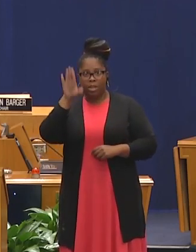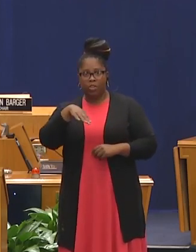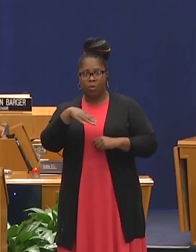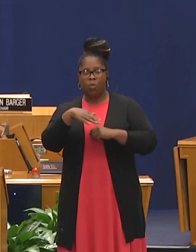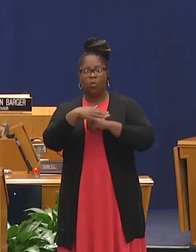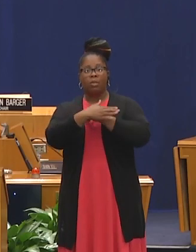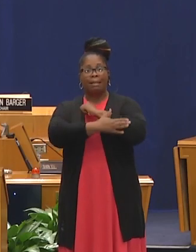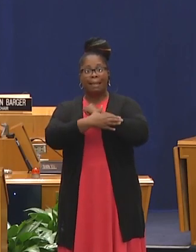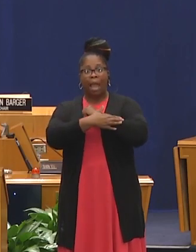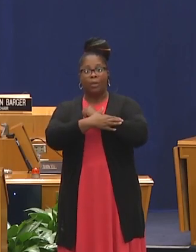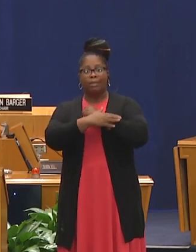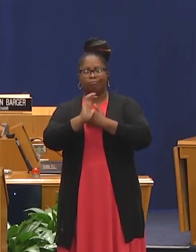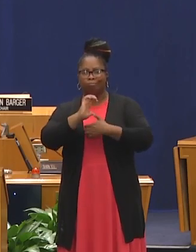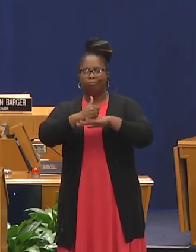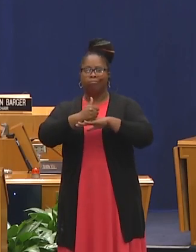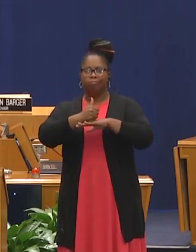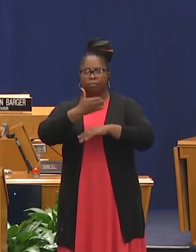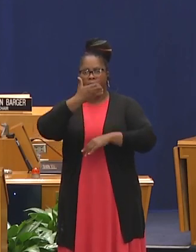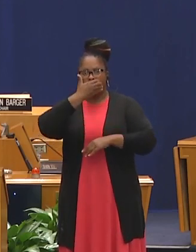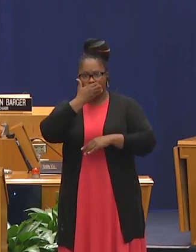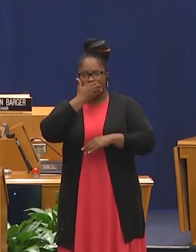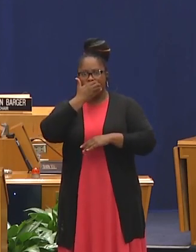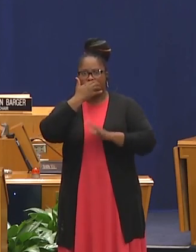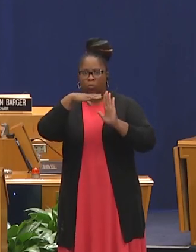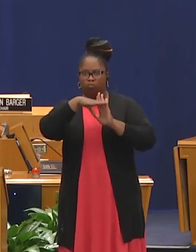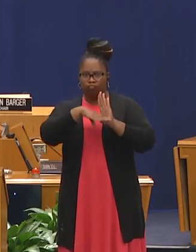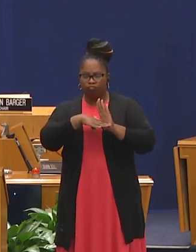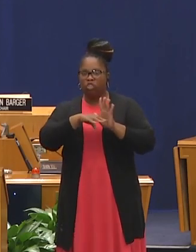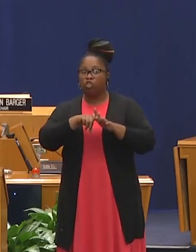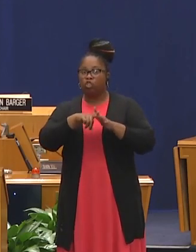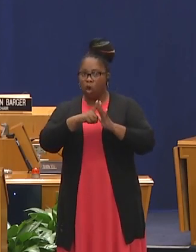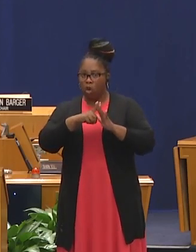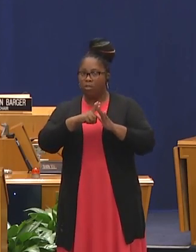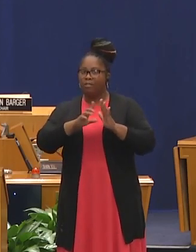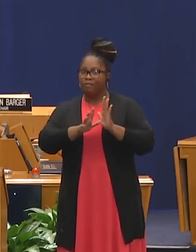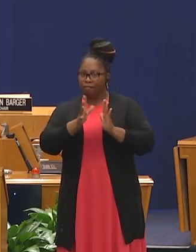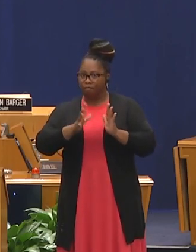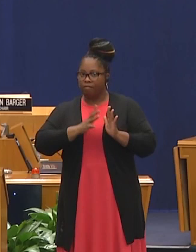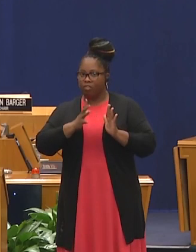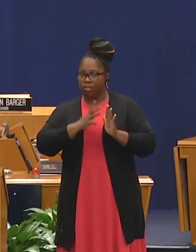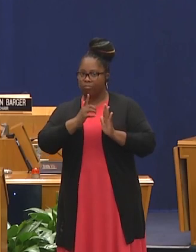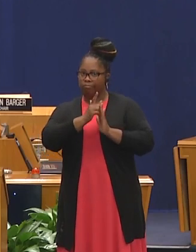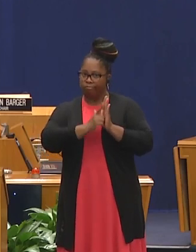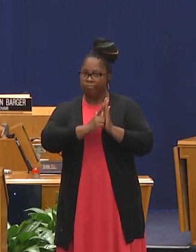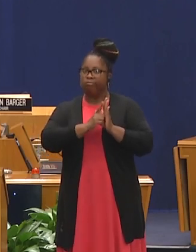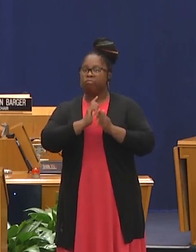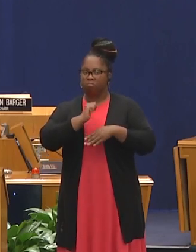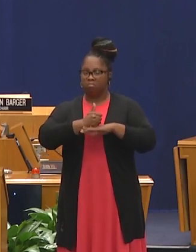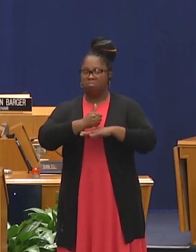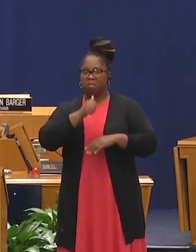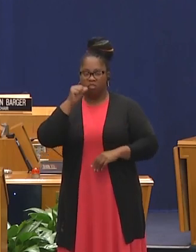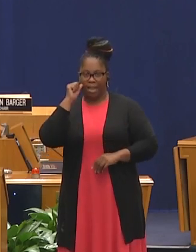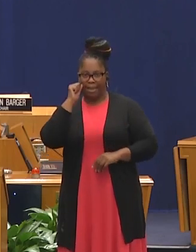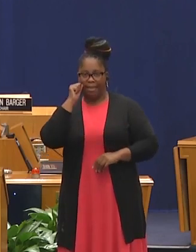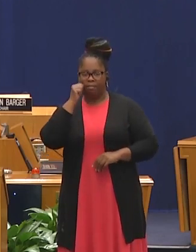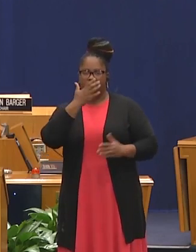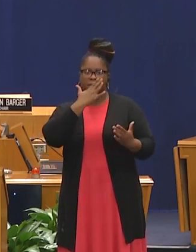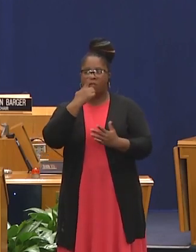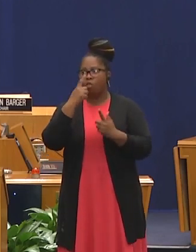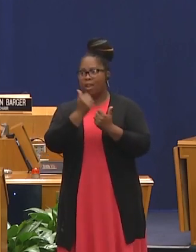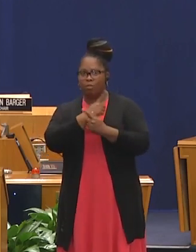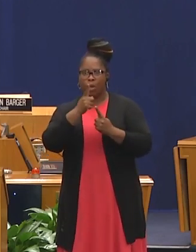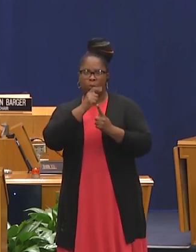covering guidelines went into effect yesterday. I want to applaud everyone who is adhering to this guidance from our public health officials. By